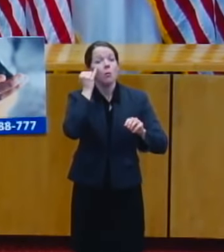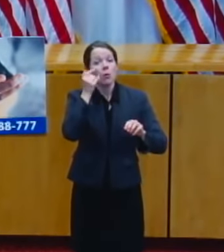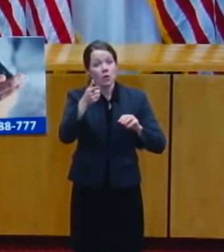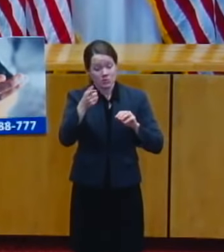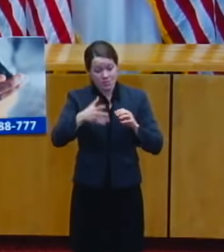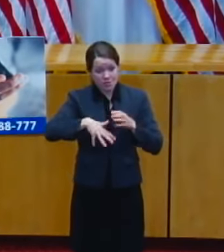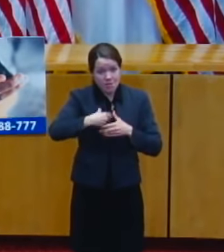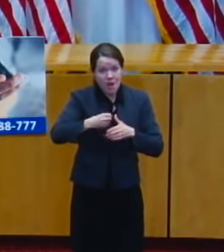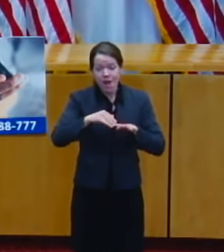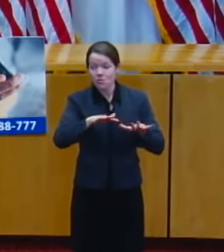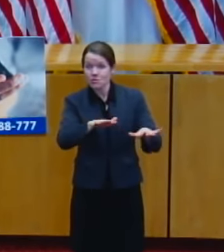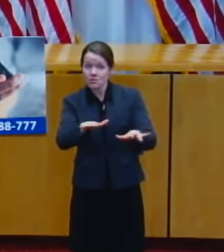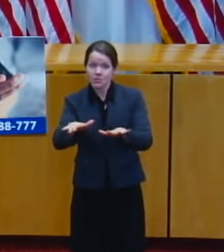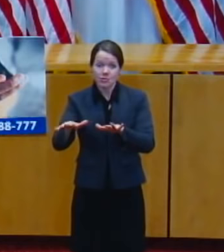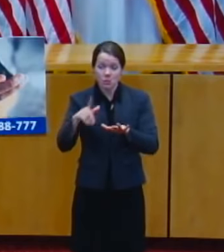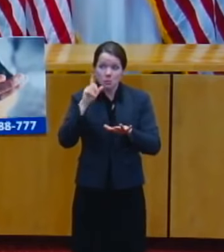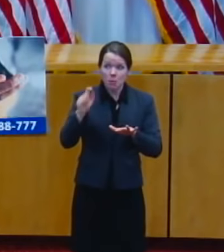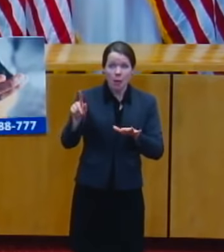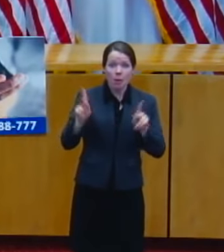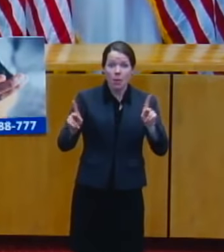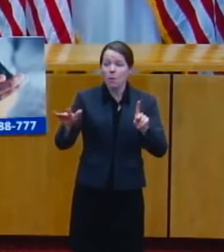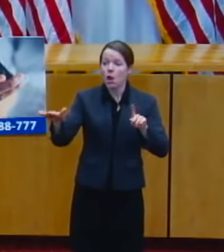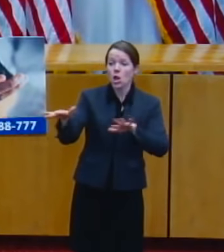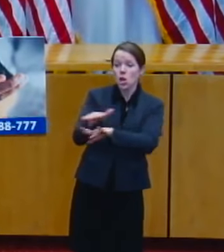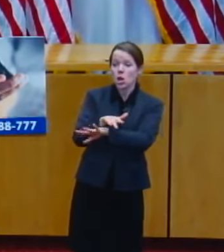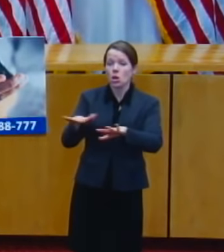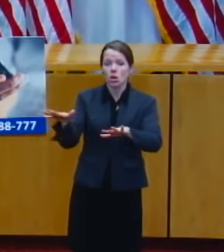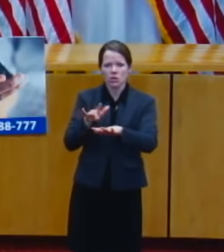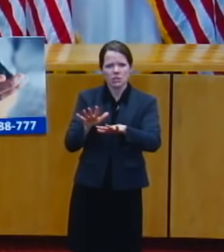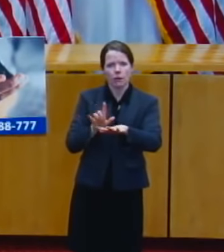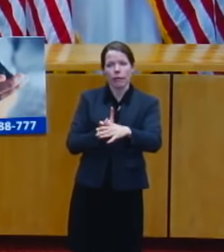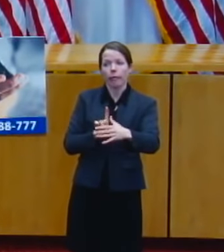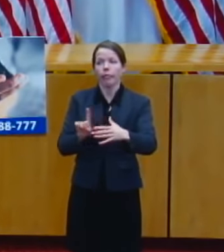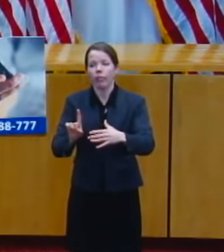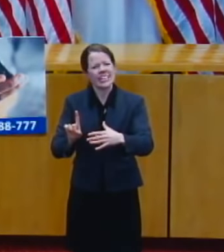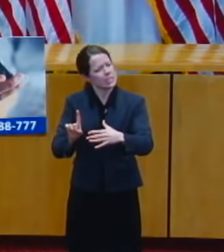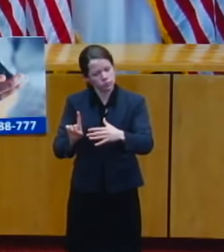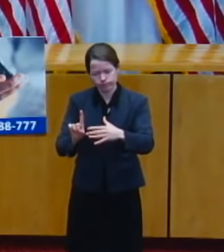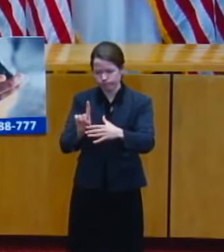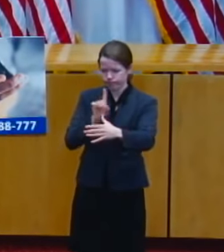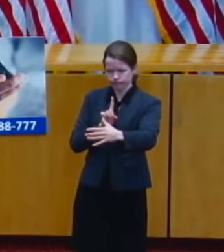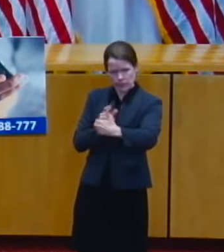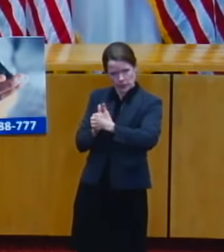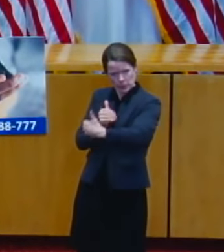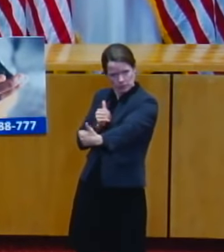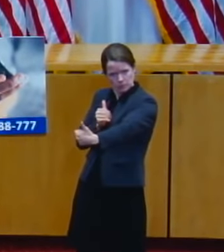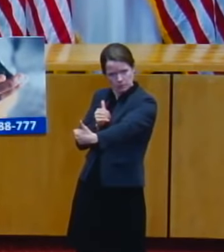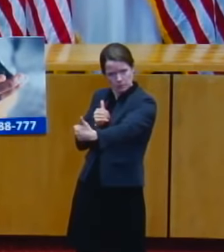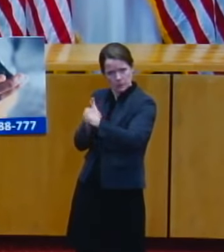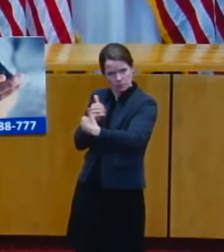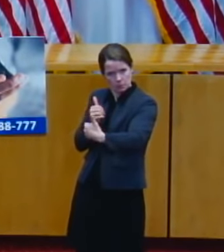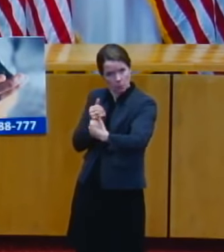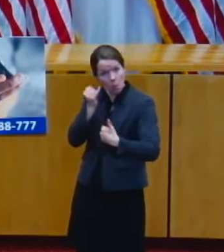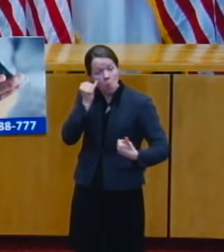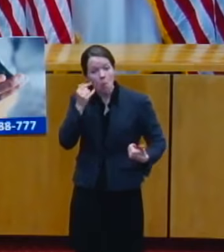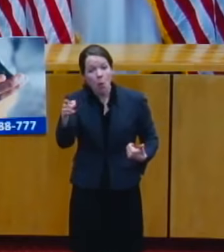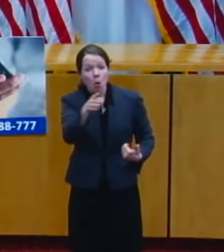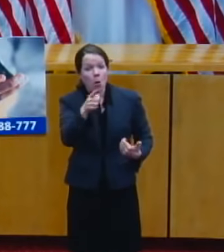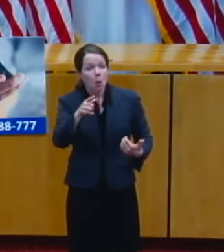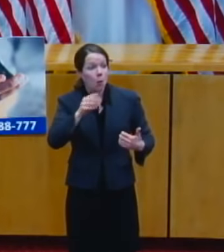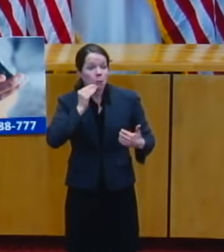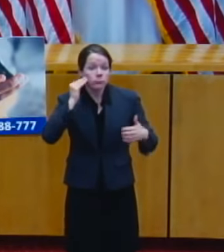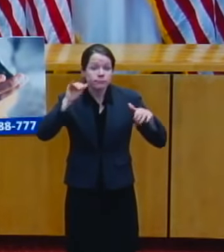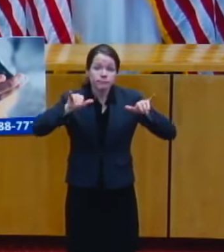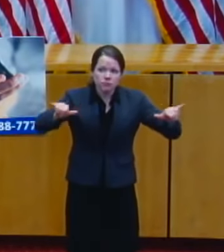they can stay at home, that's great. To the extent they can work from home, that's great. If they have to go to work because they're part of an essential part of